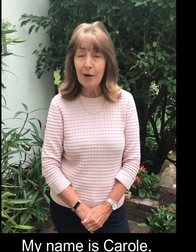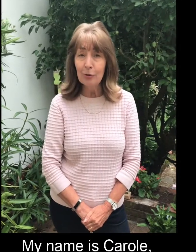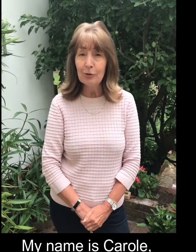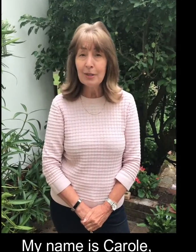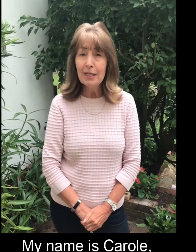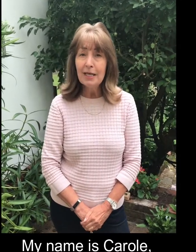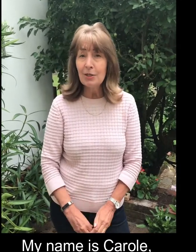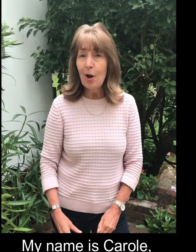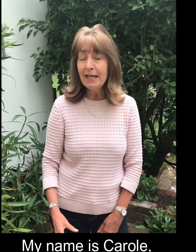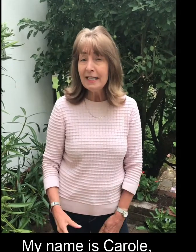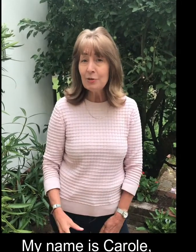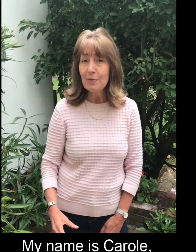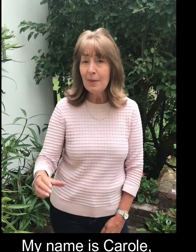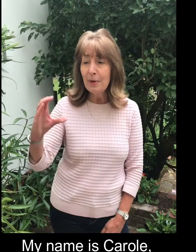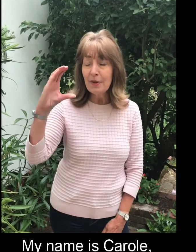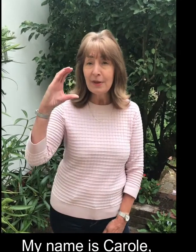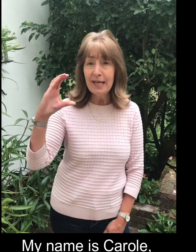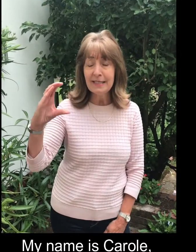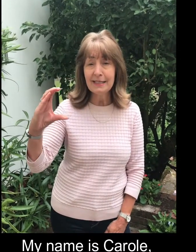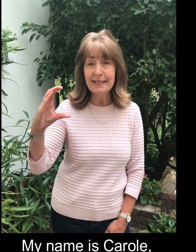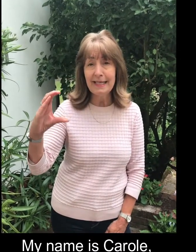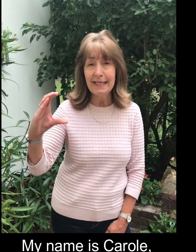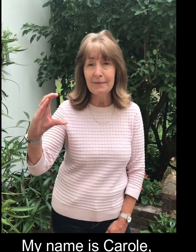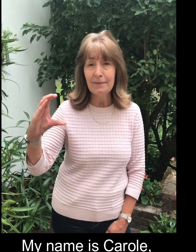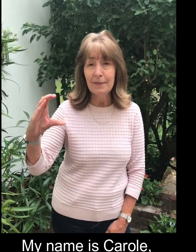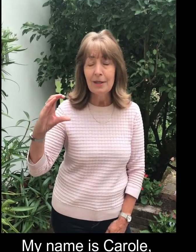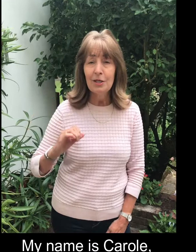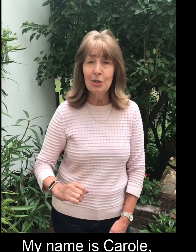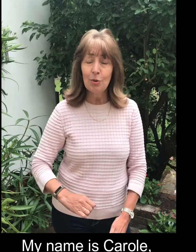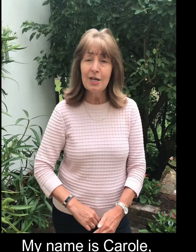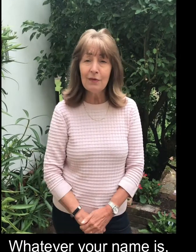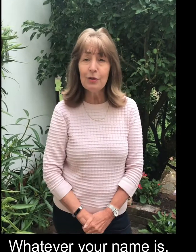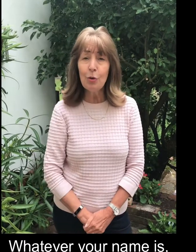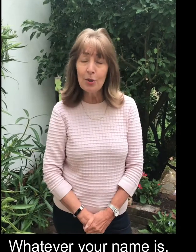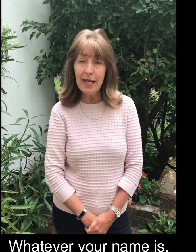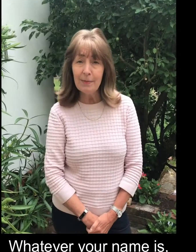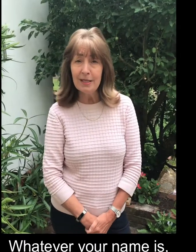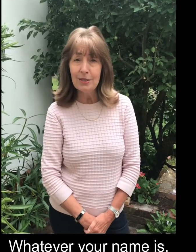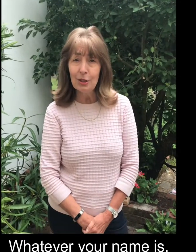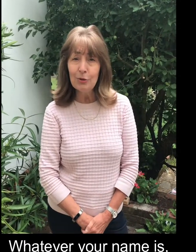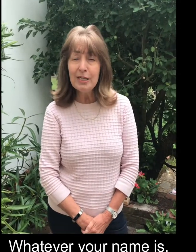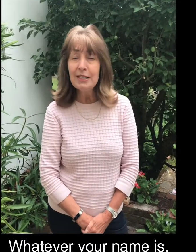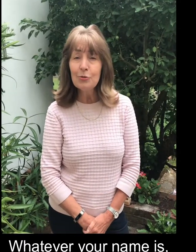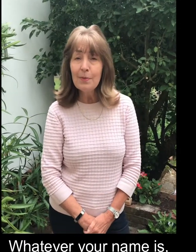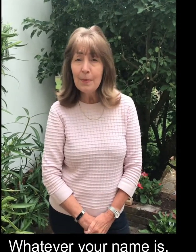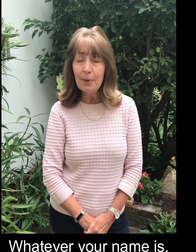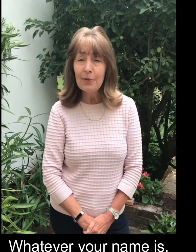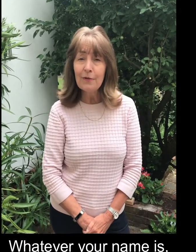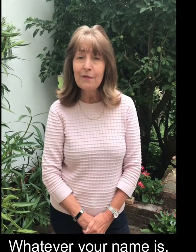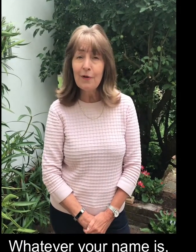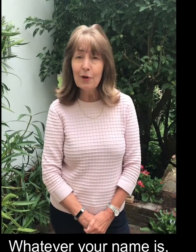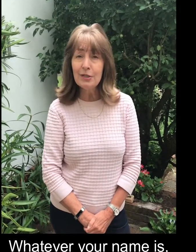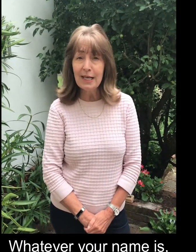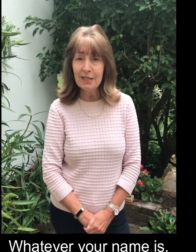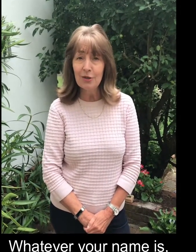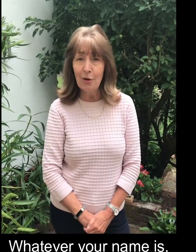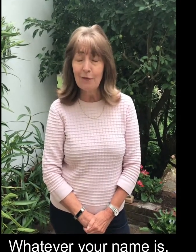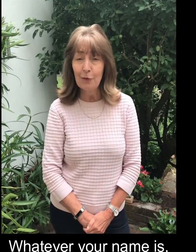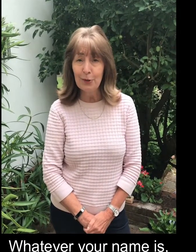Carole, so I need to remember the letter C. So whatever your name is, you need to remember the first letter of your